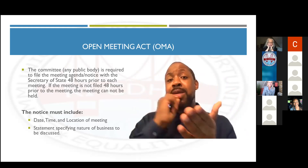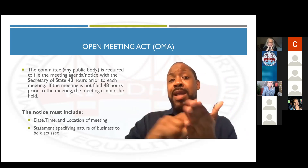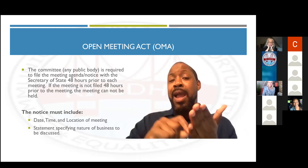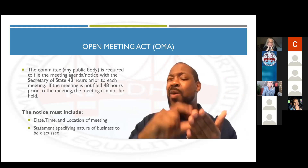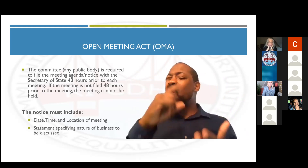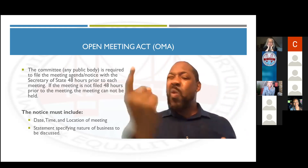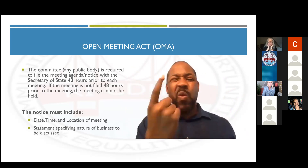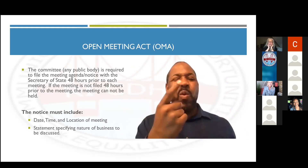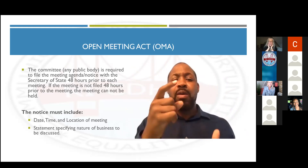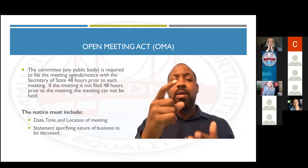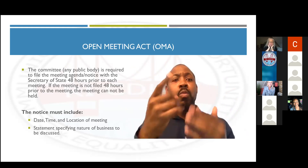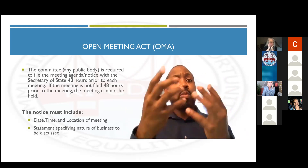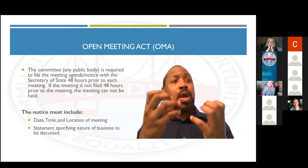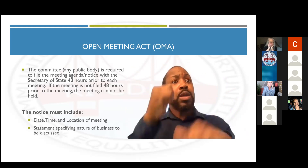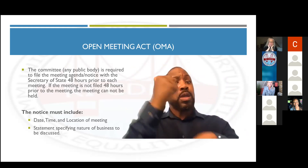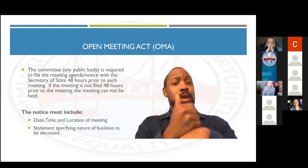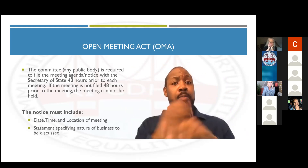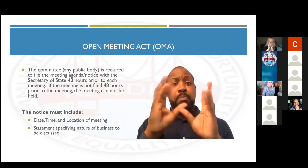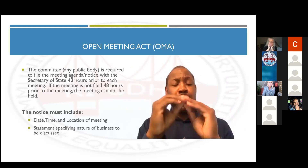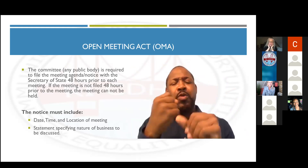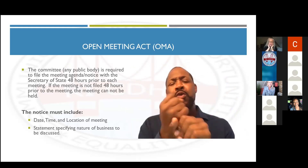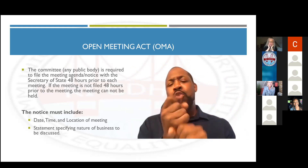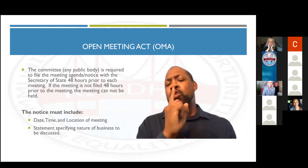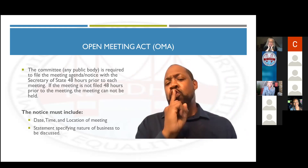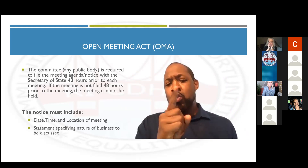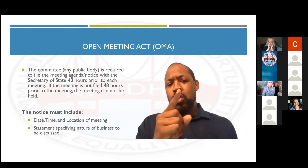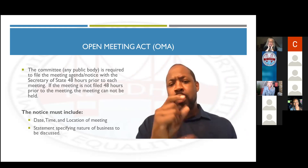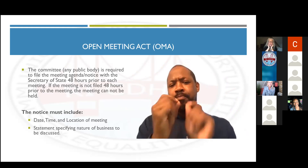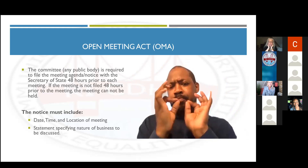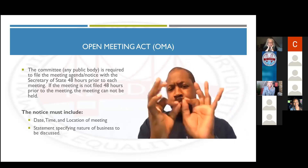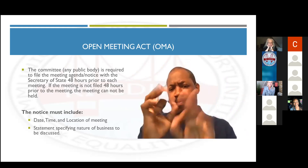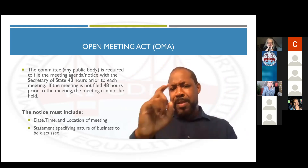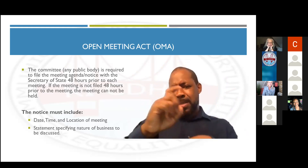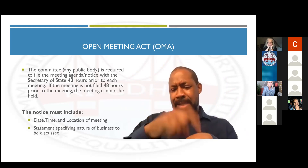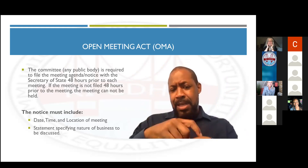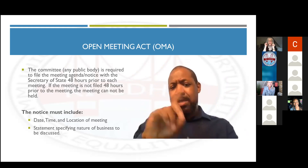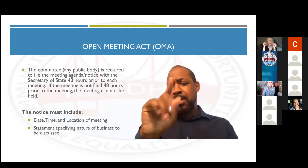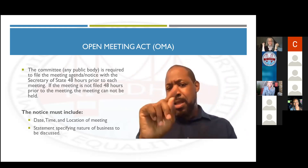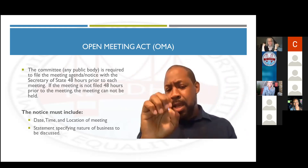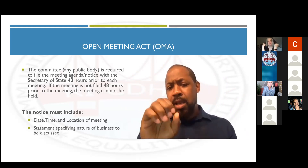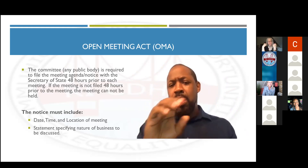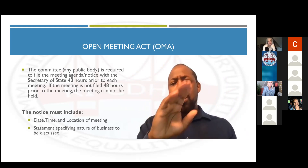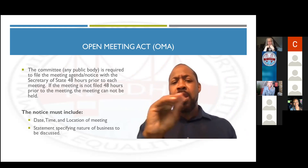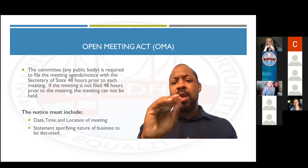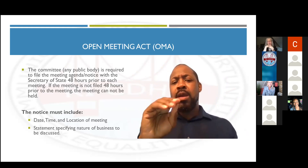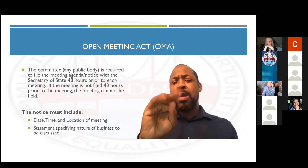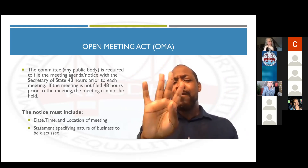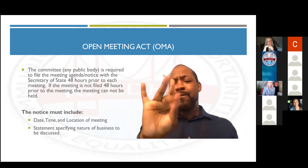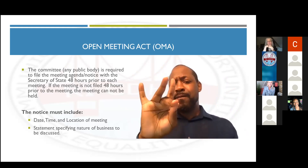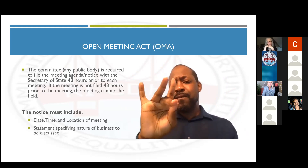date, but it's after the close of business. So when you are setting up meetings, you have to think about that. You have to think that the date